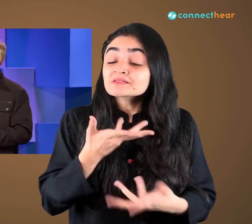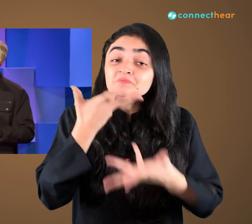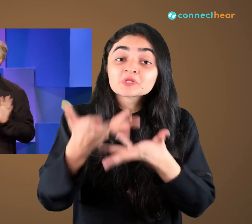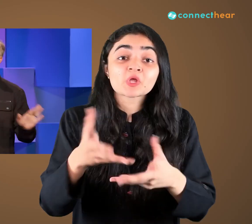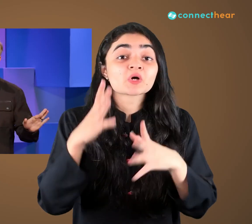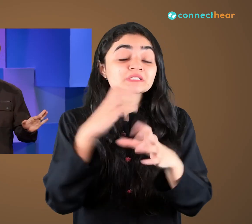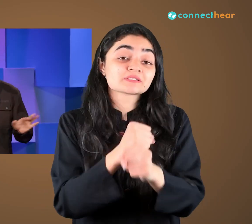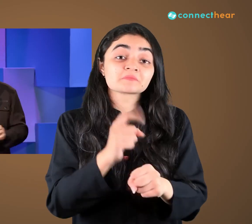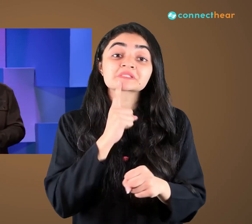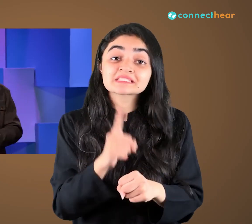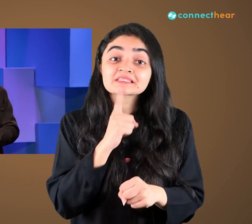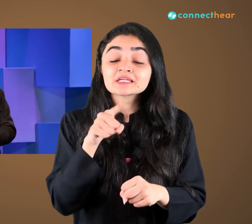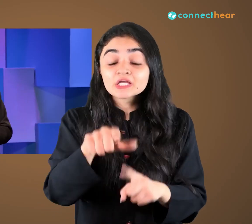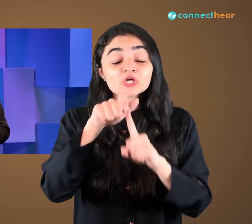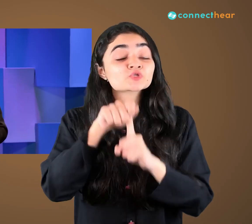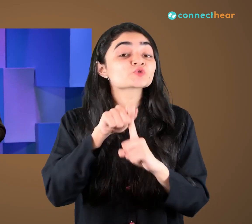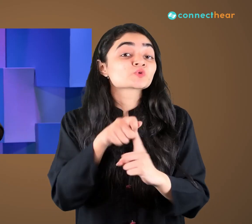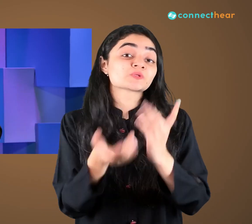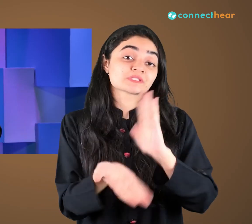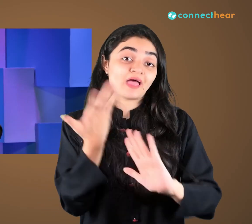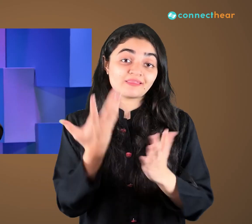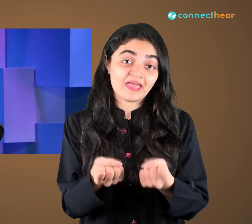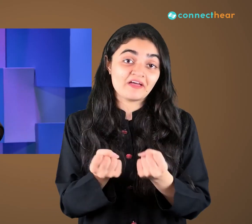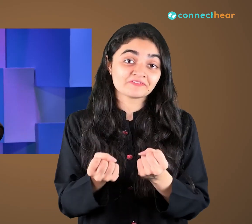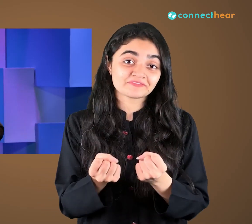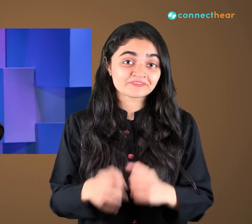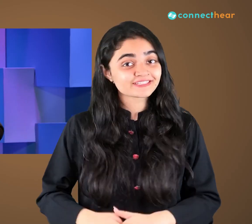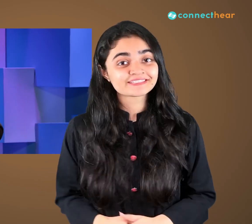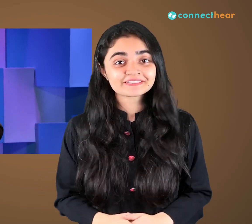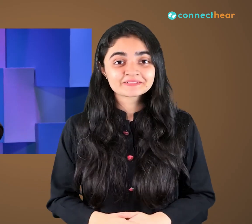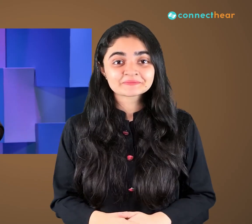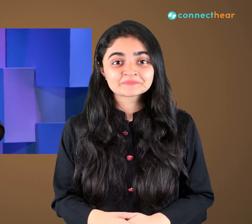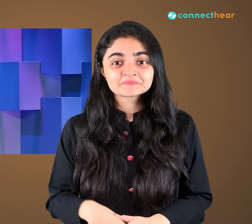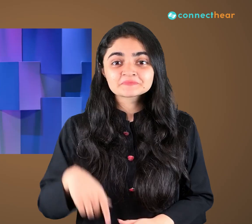Number 2, and I'm going to be honest with you, this is probably the most important.